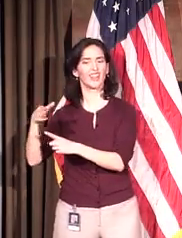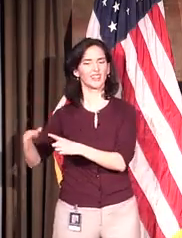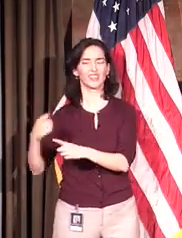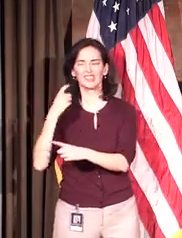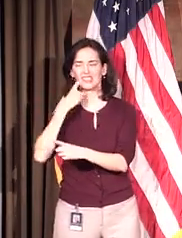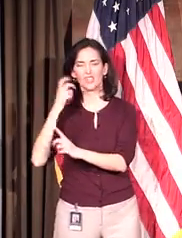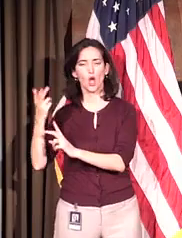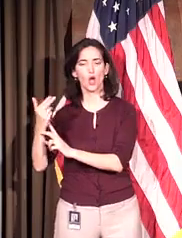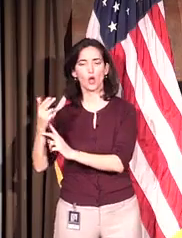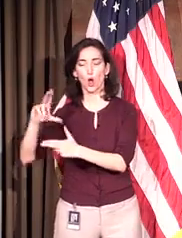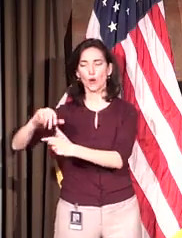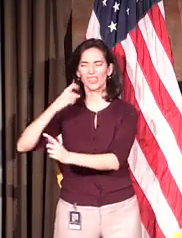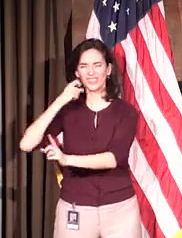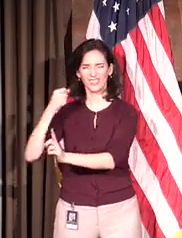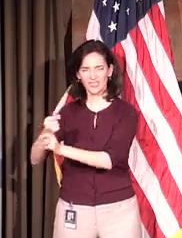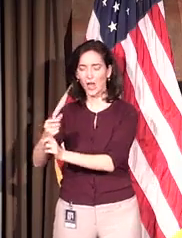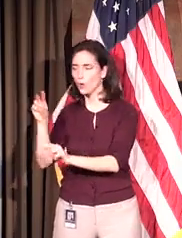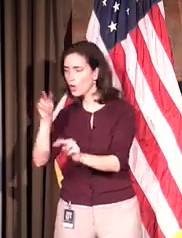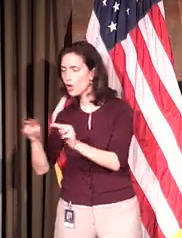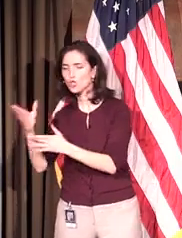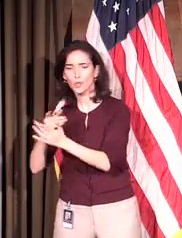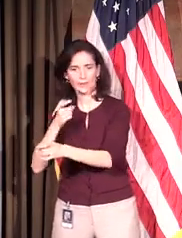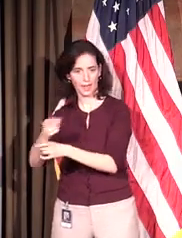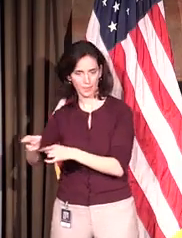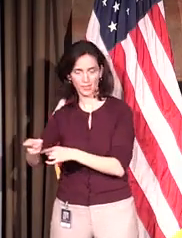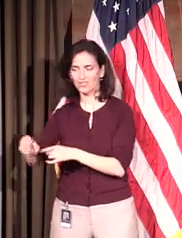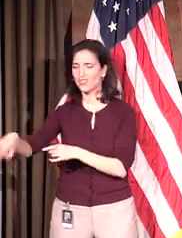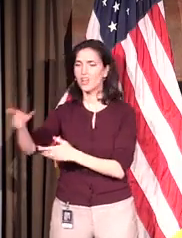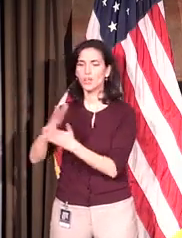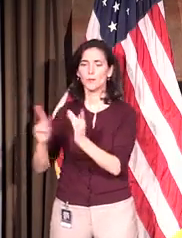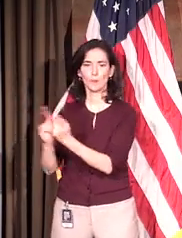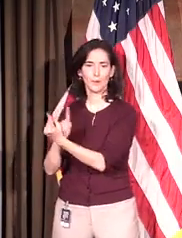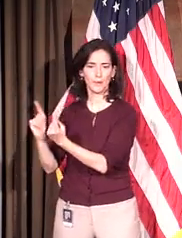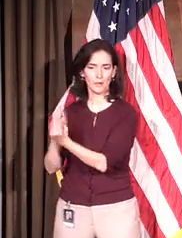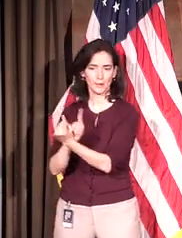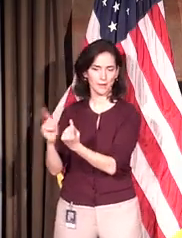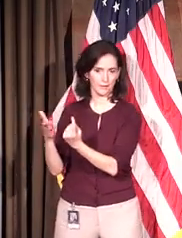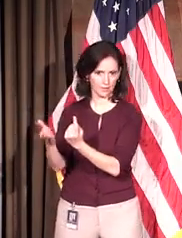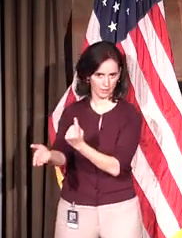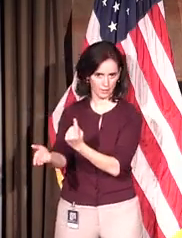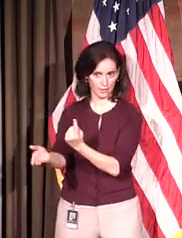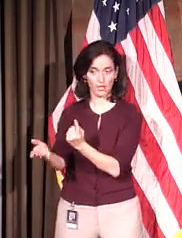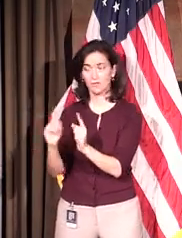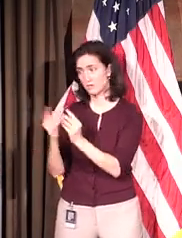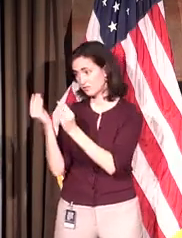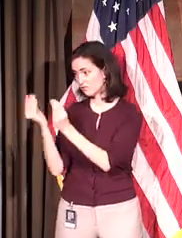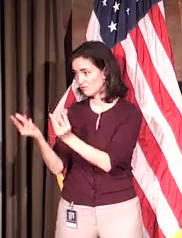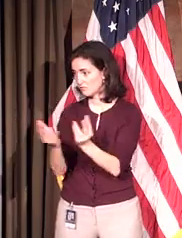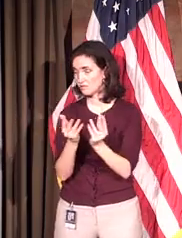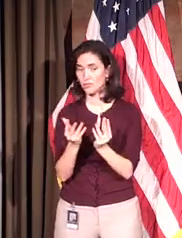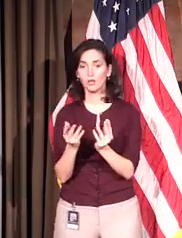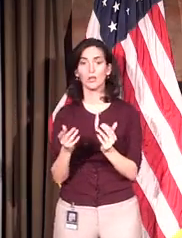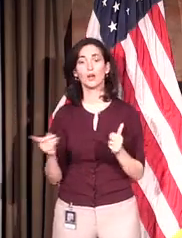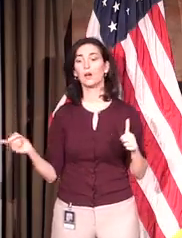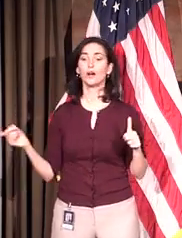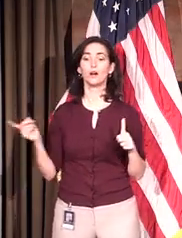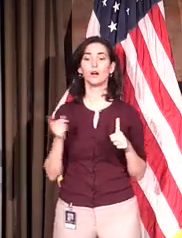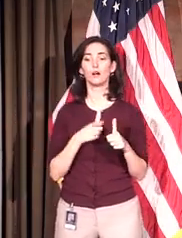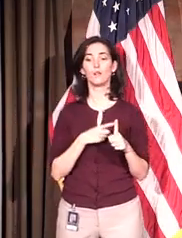recent hurricane. I'll be meeting with some folks down there. I just wanted you to know that I was originally going to be going